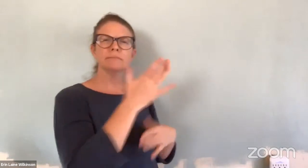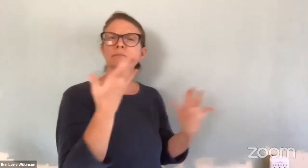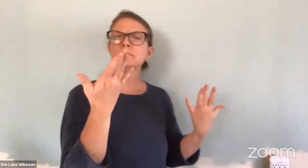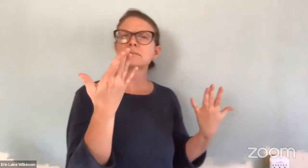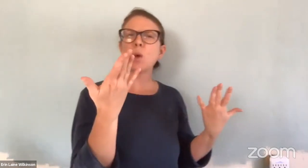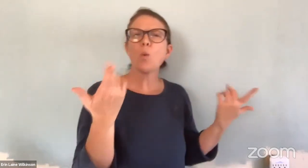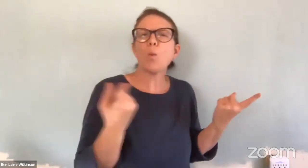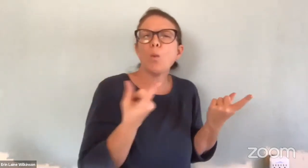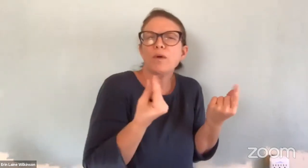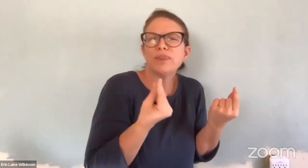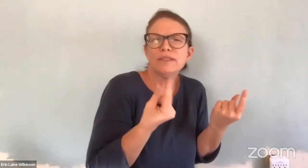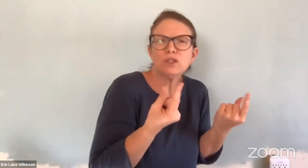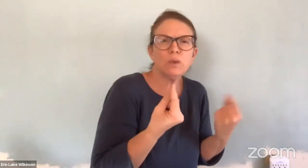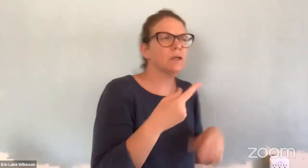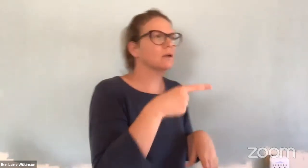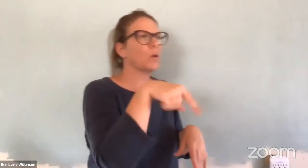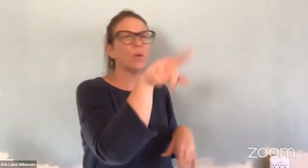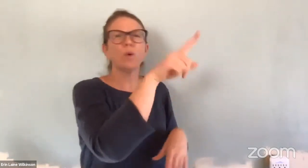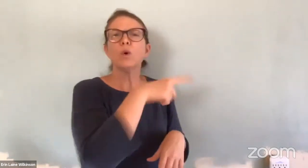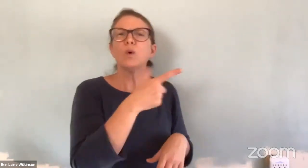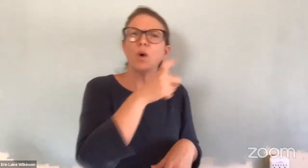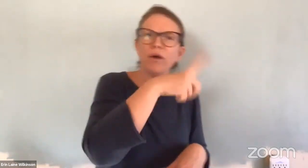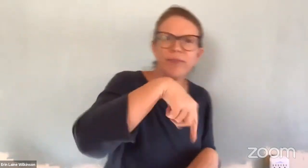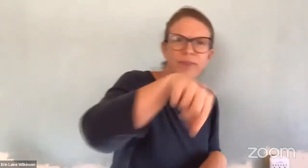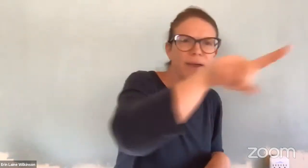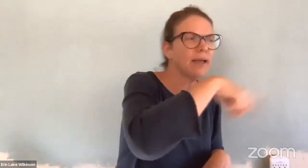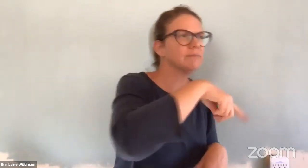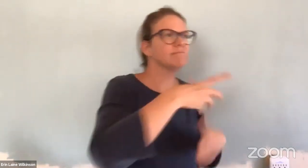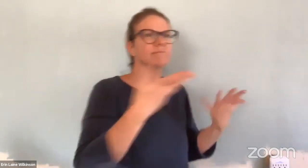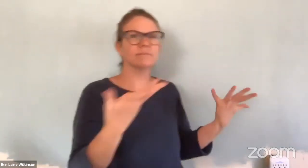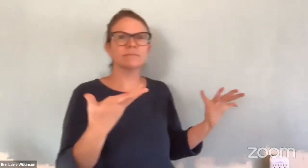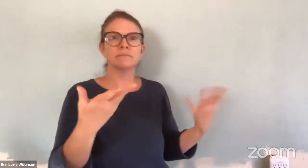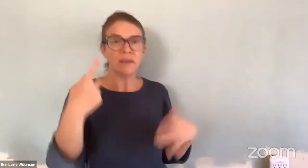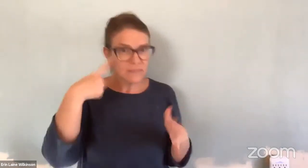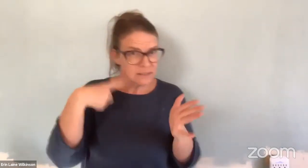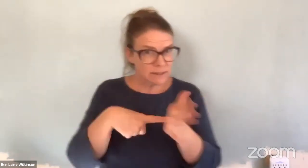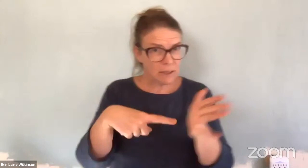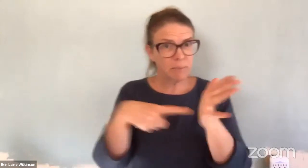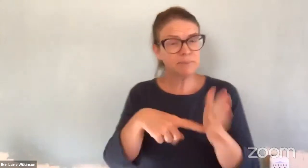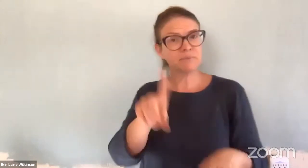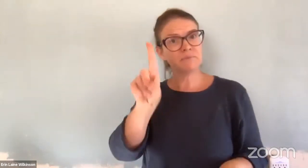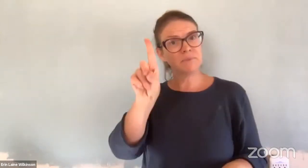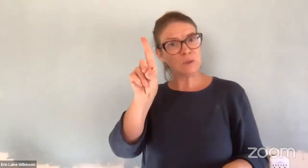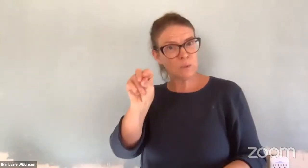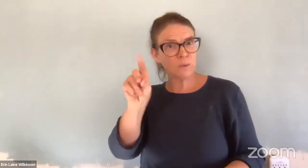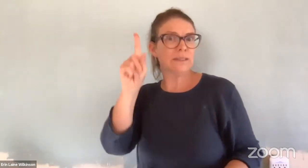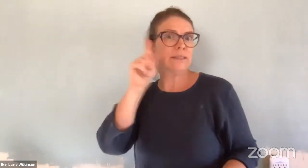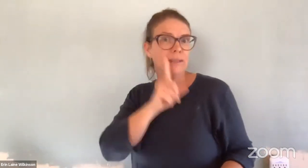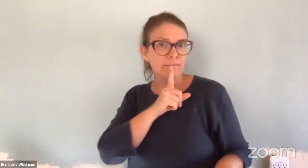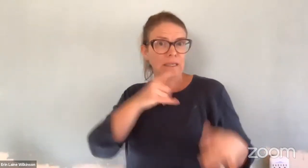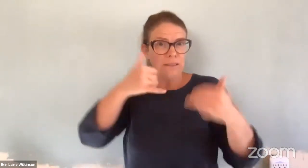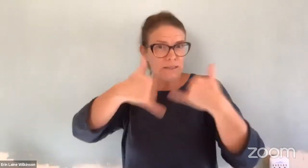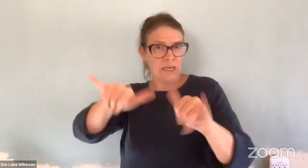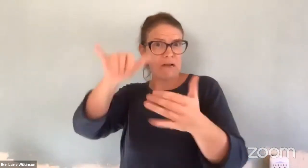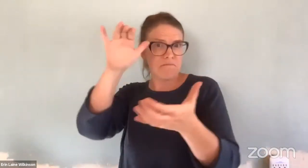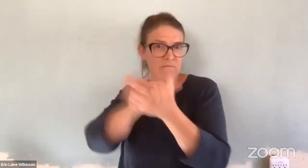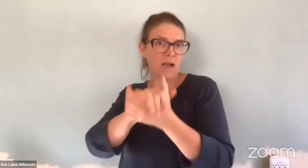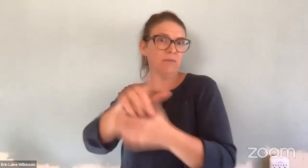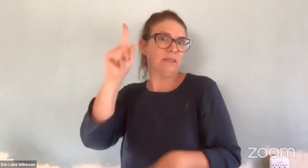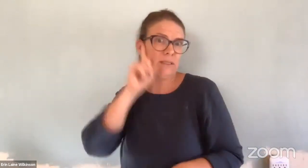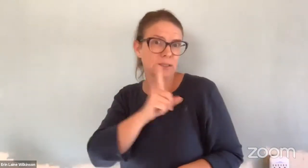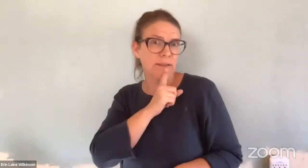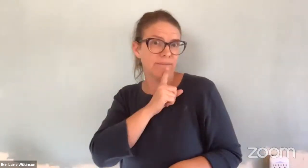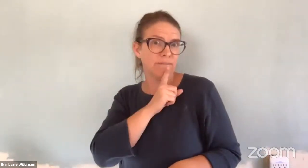about majority sign language communities what's actually going on there, who's actually a member of this community. Let me give you an